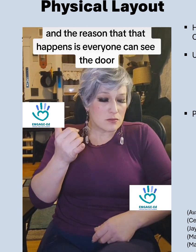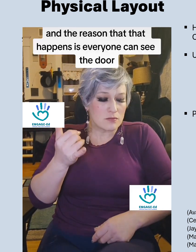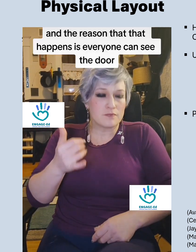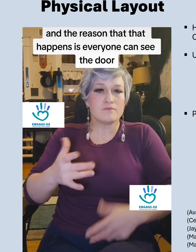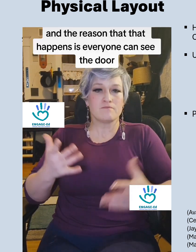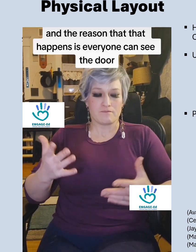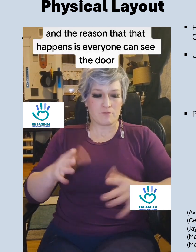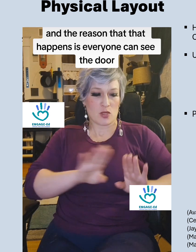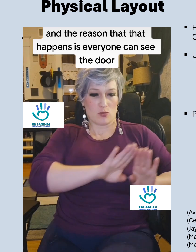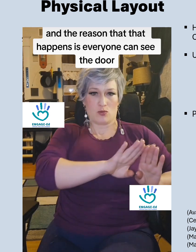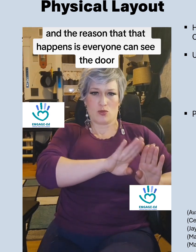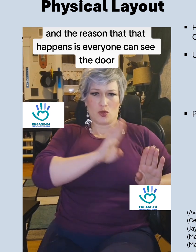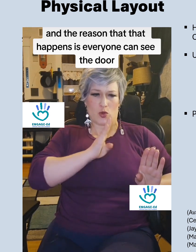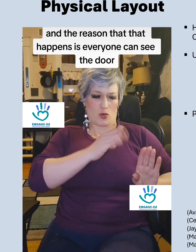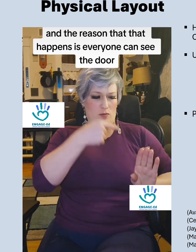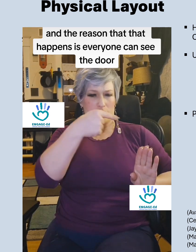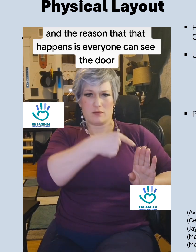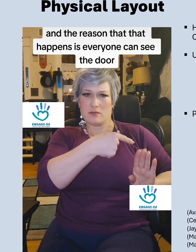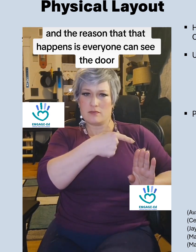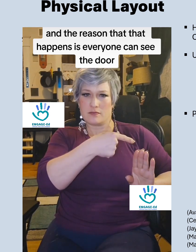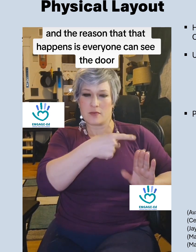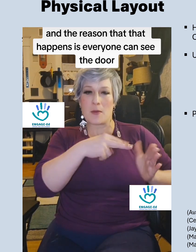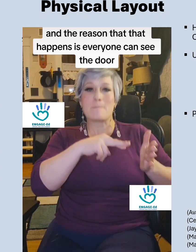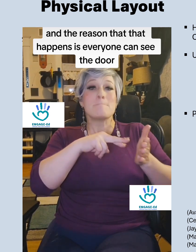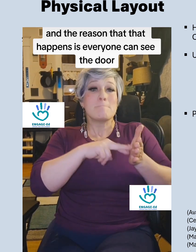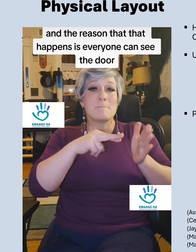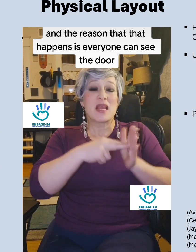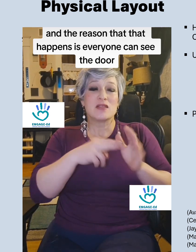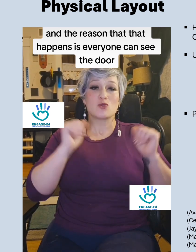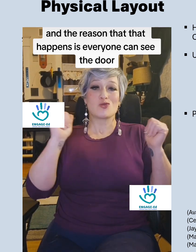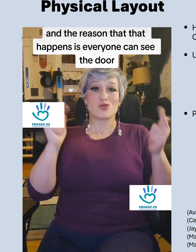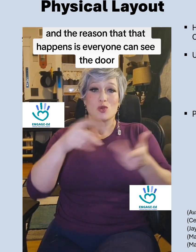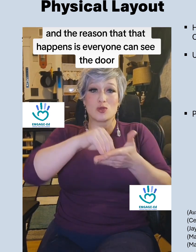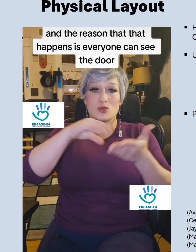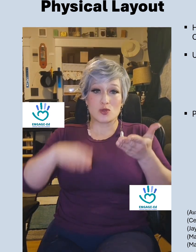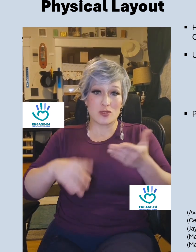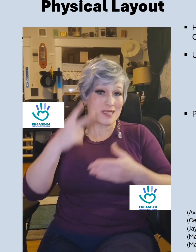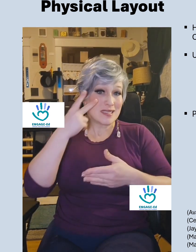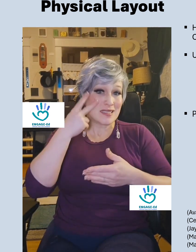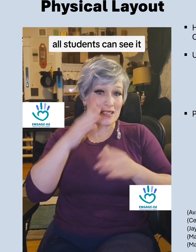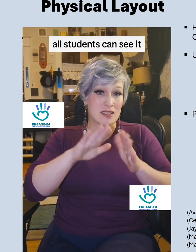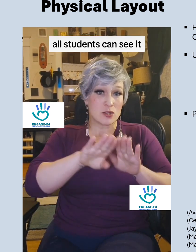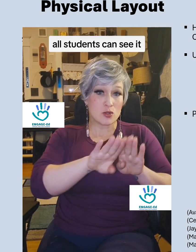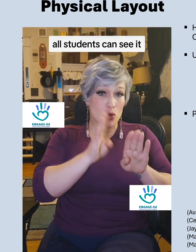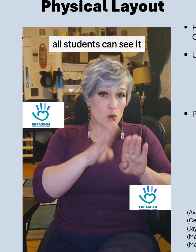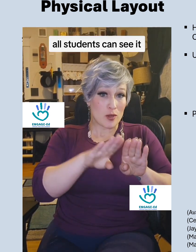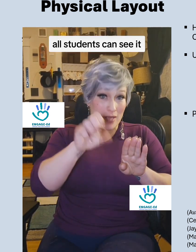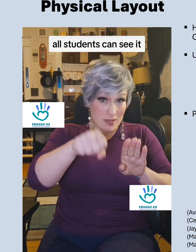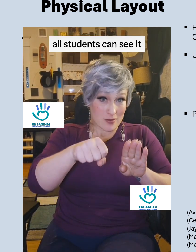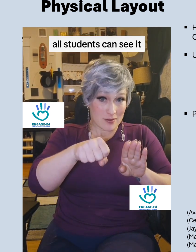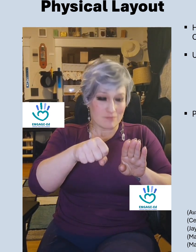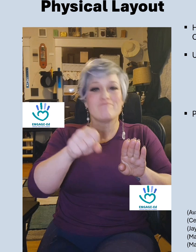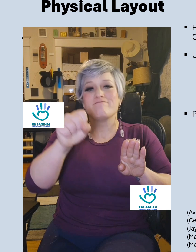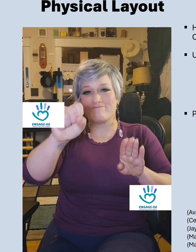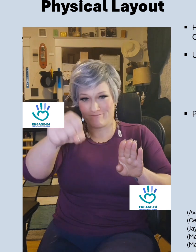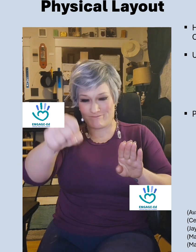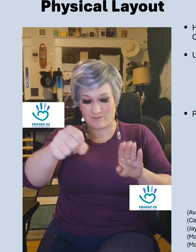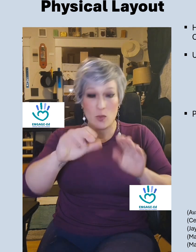And the reason that that happens is everyone can see the door. All students can see it.